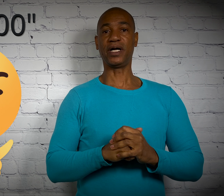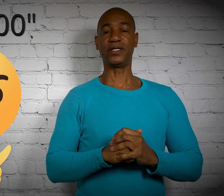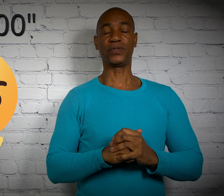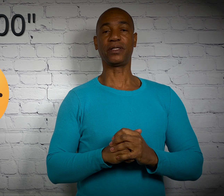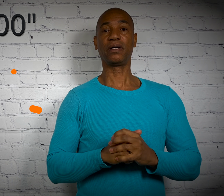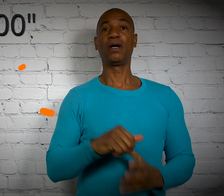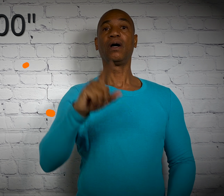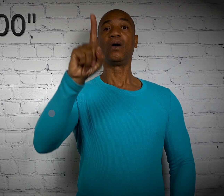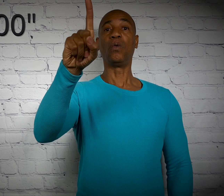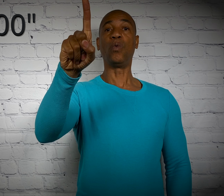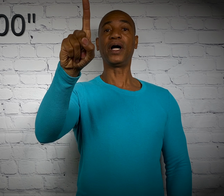107,100?